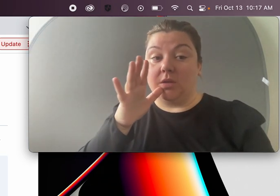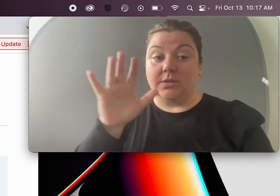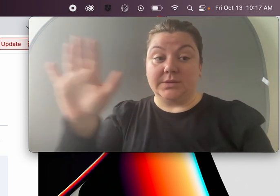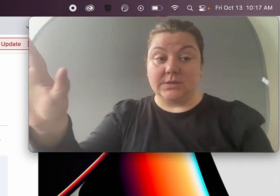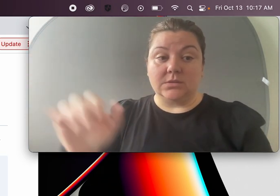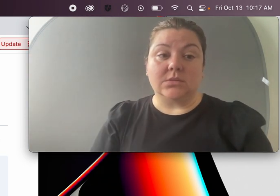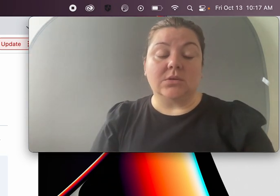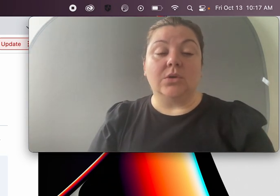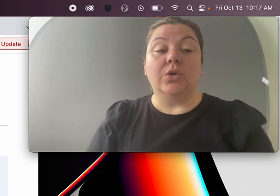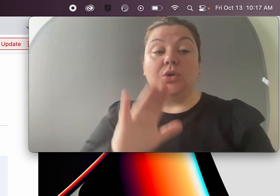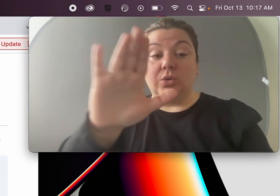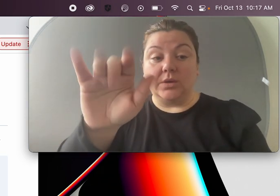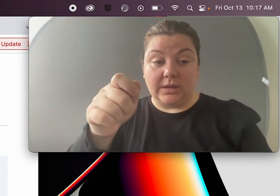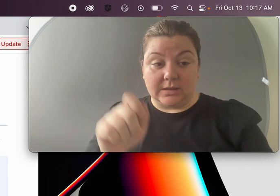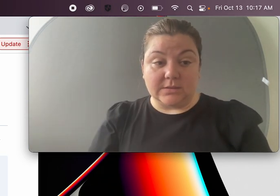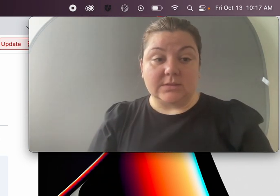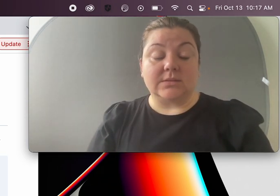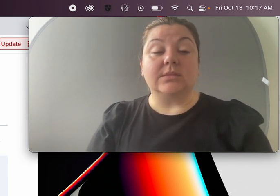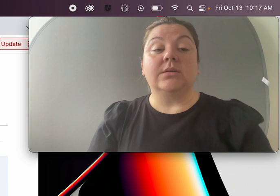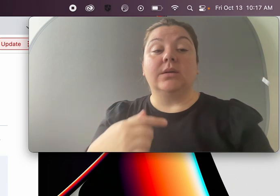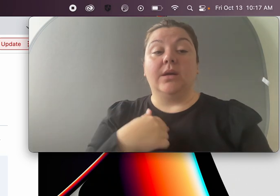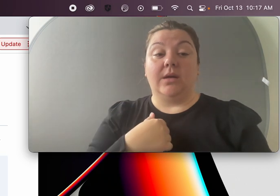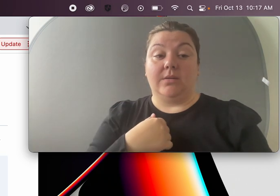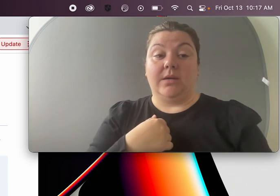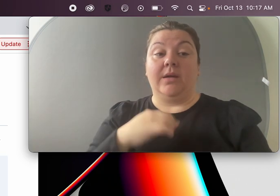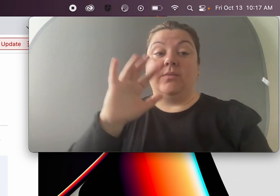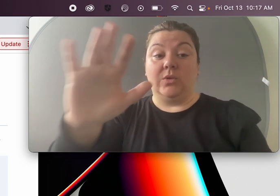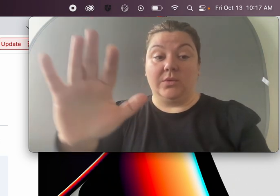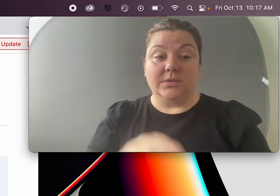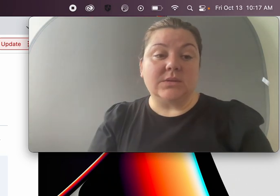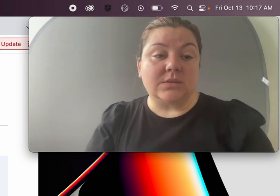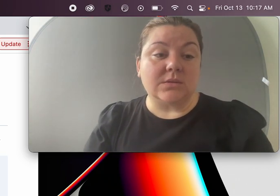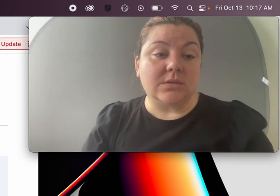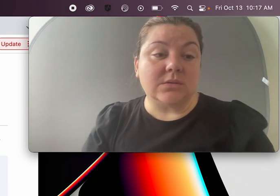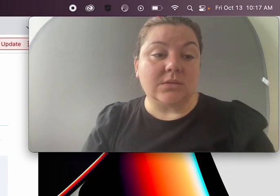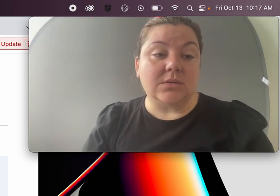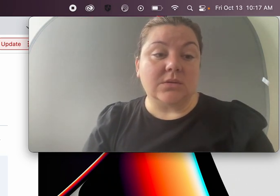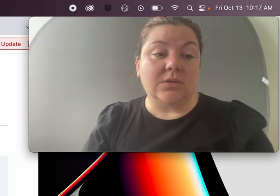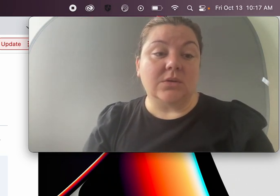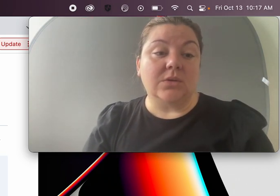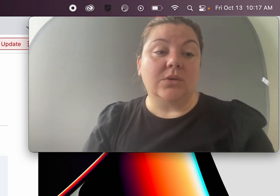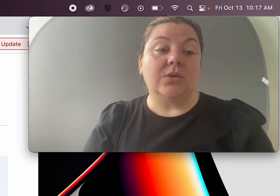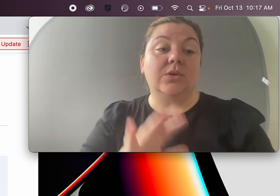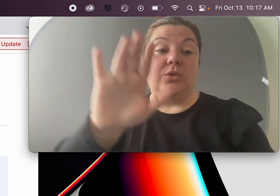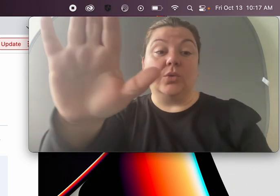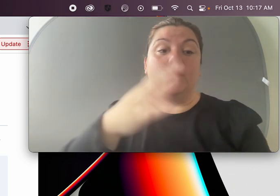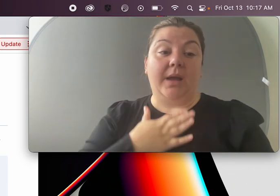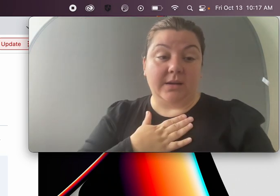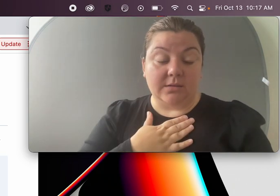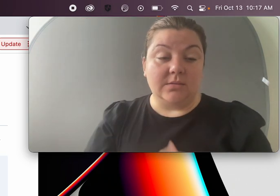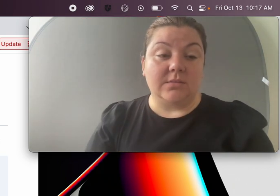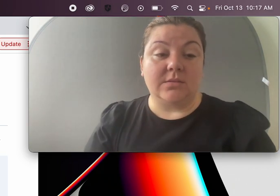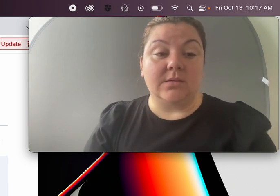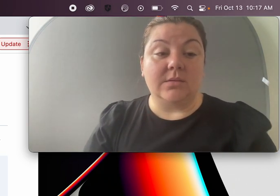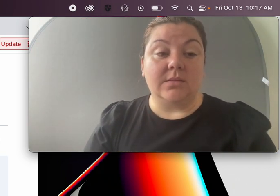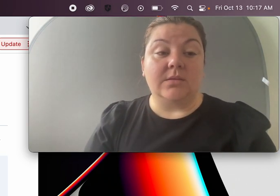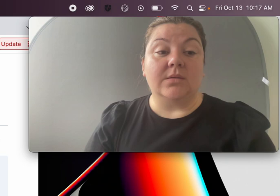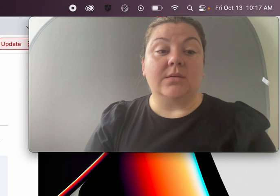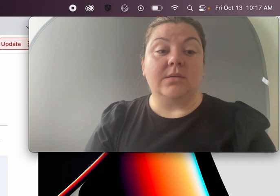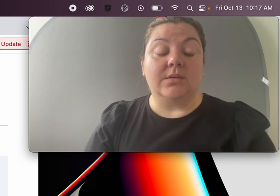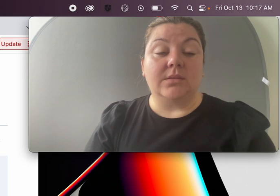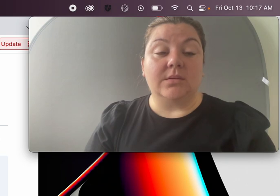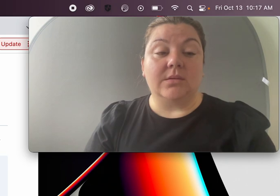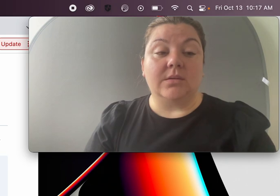Her mother's, your keys, I'm yours, you're mine,